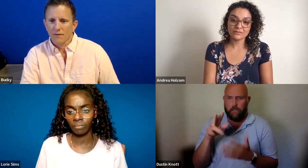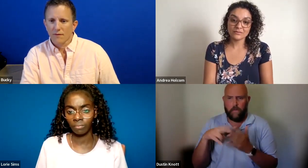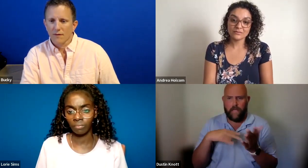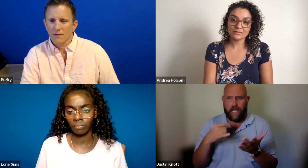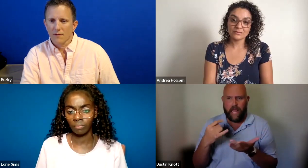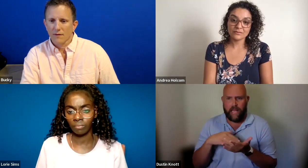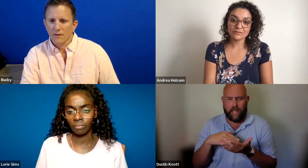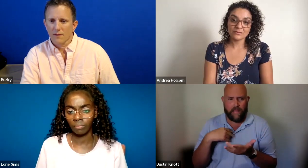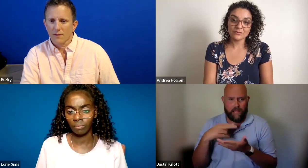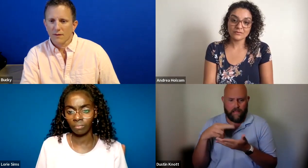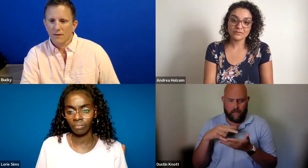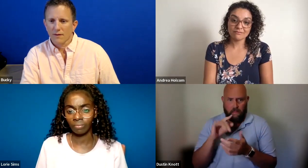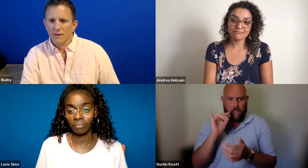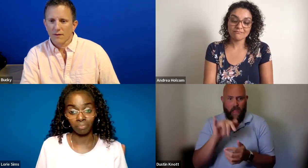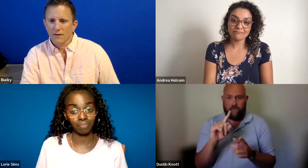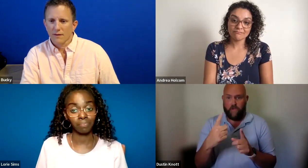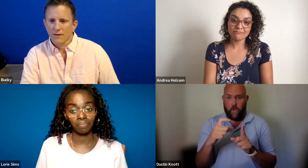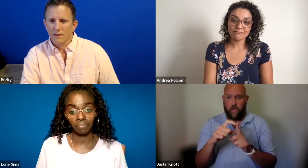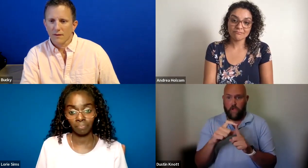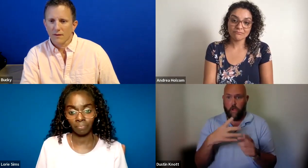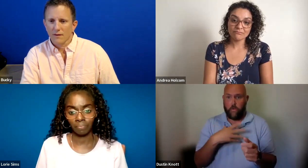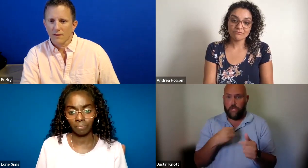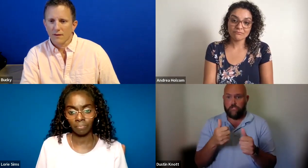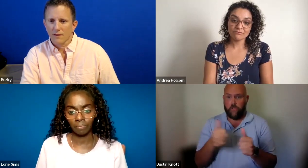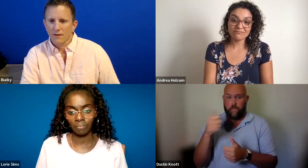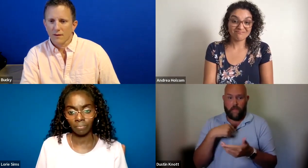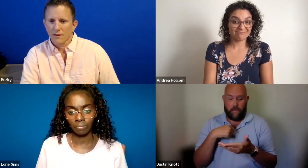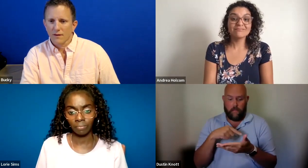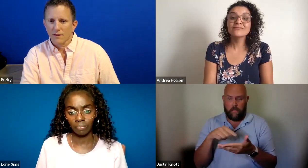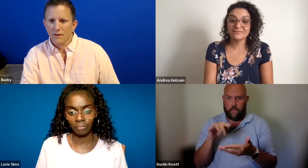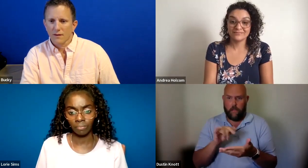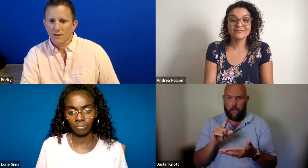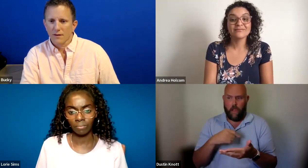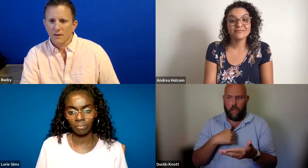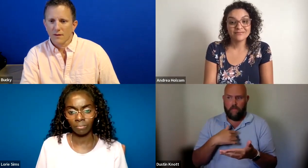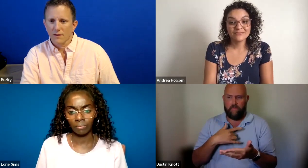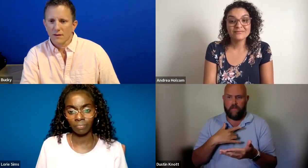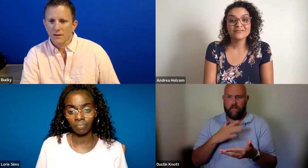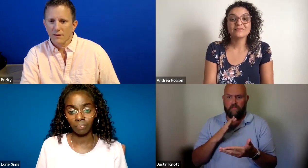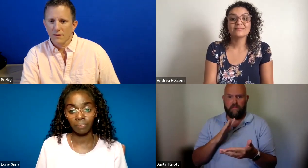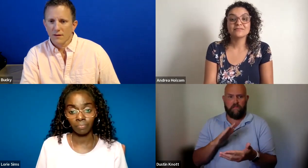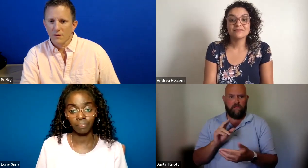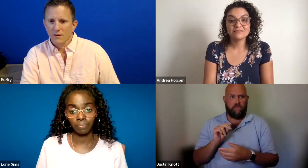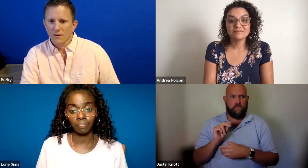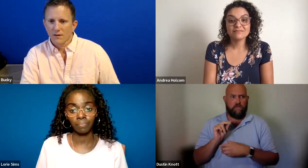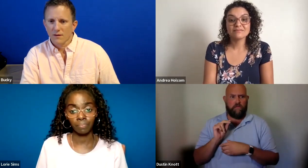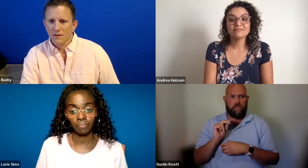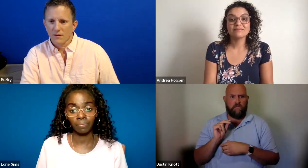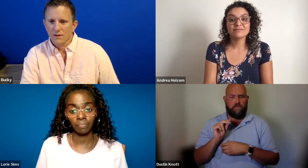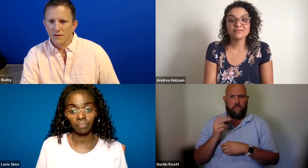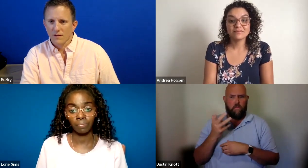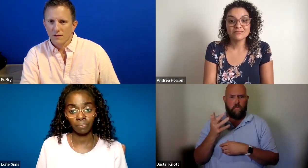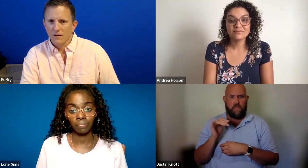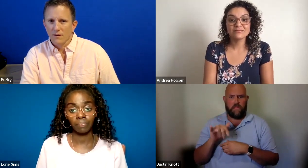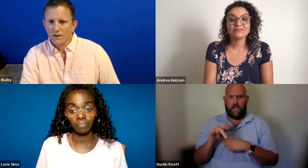it, I was like, I had to read it again. And that first opening word, white supremacy, and I felt